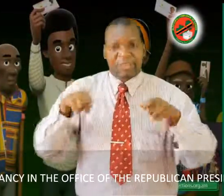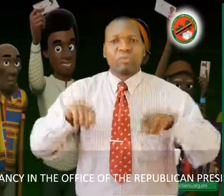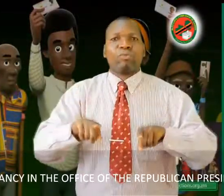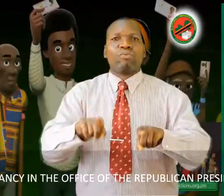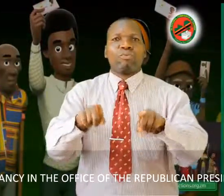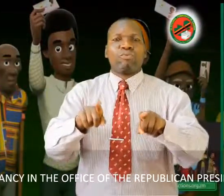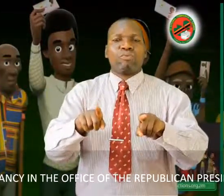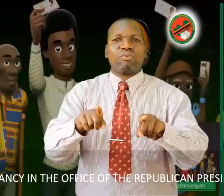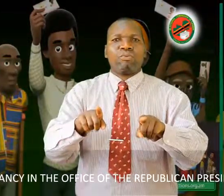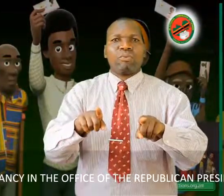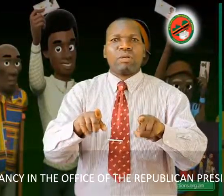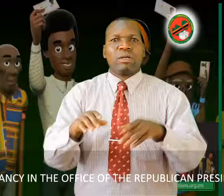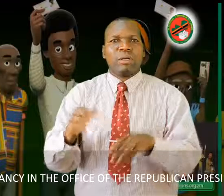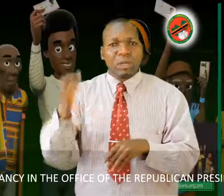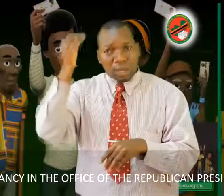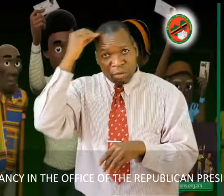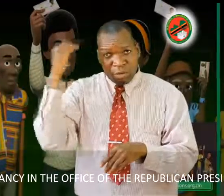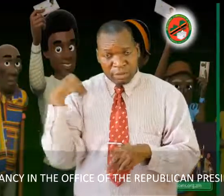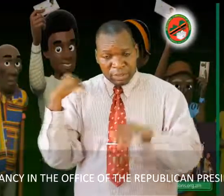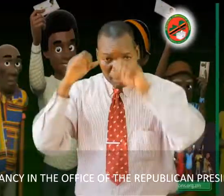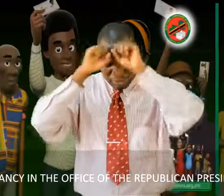Vacancy in the office of the Republican president.